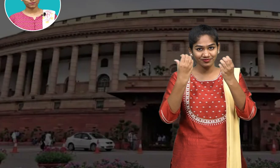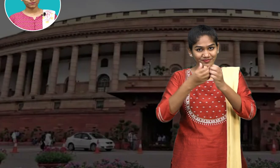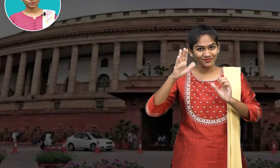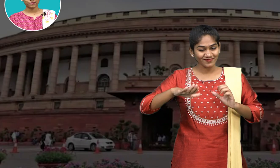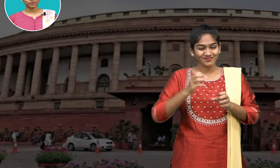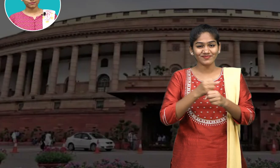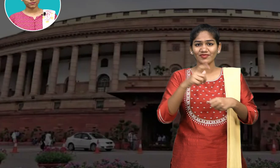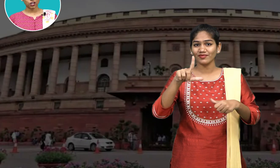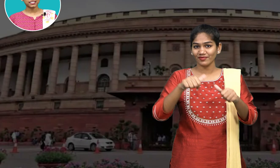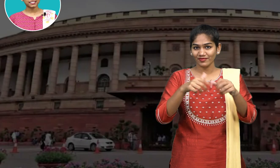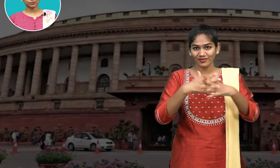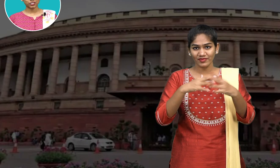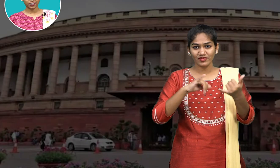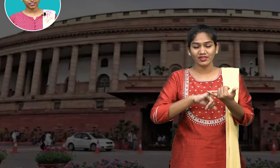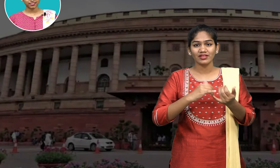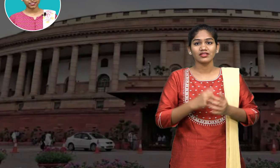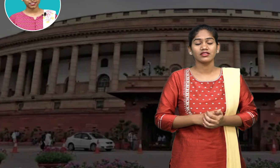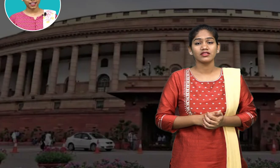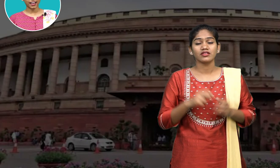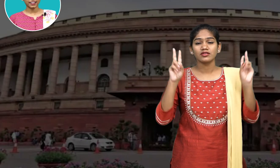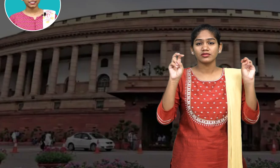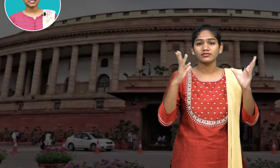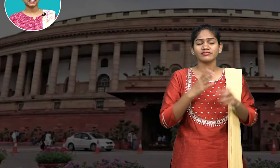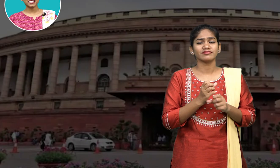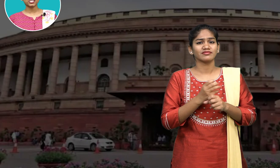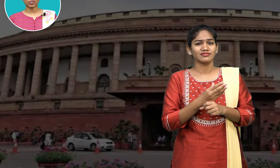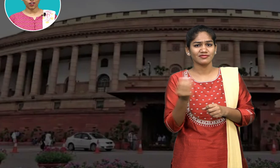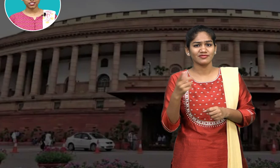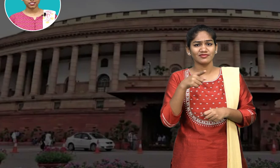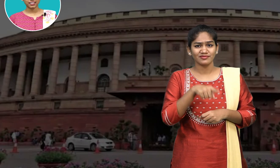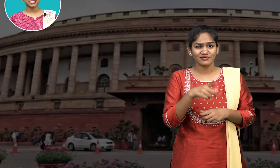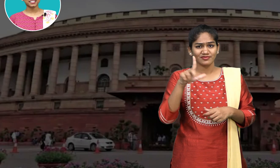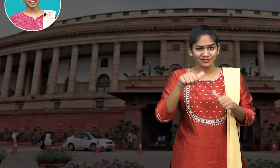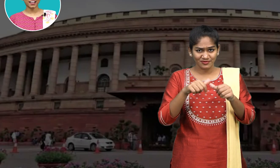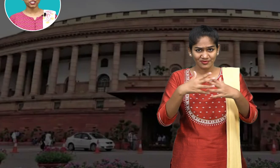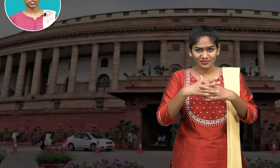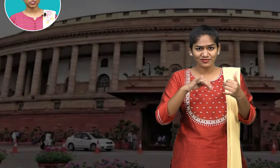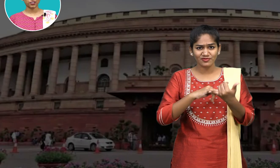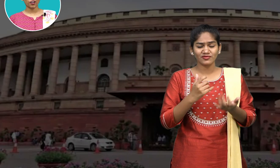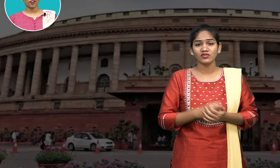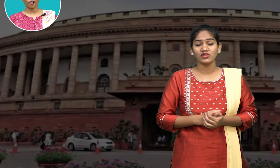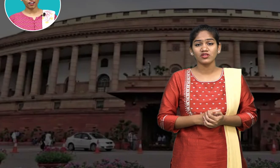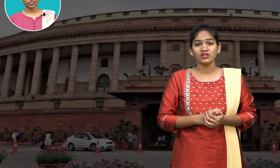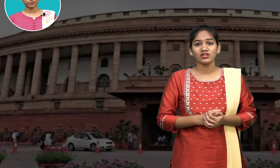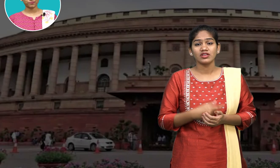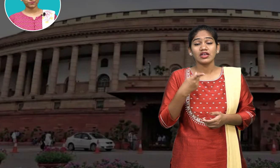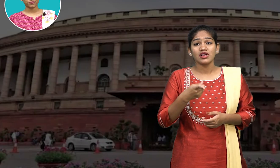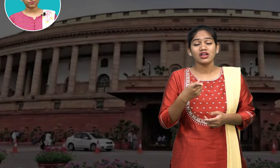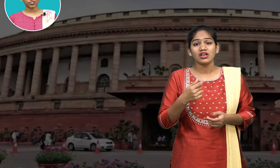law on a subject and these laws clash